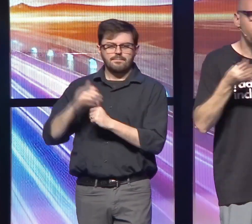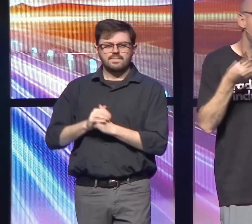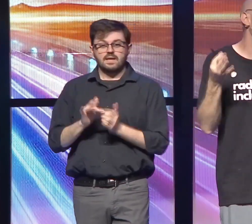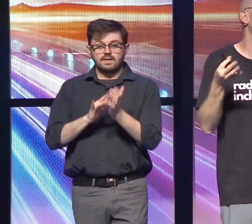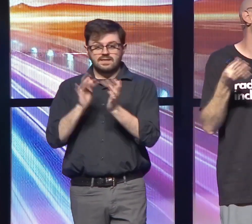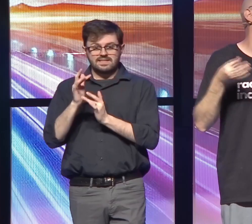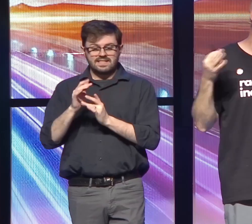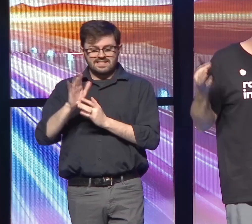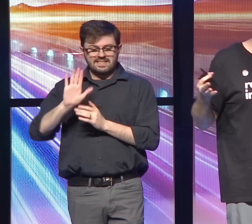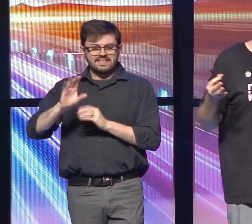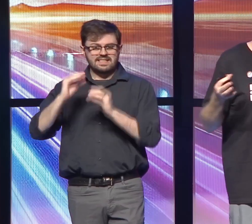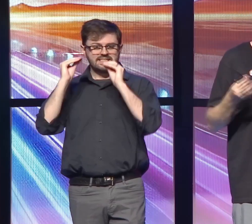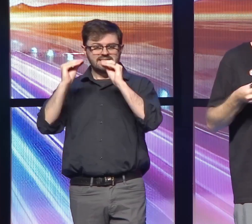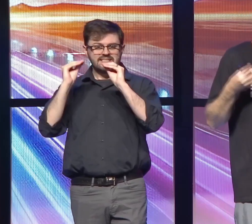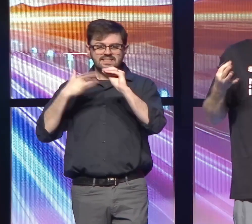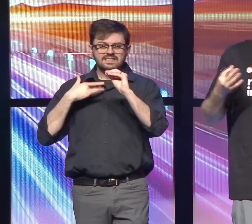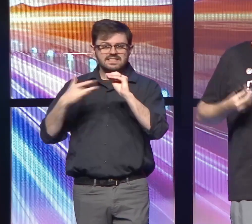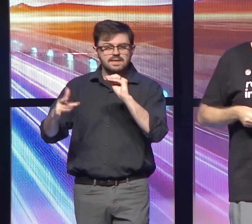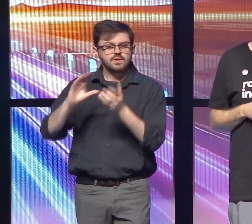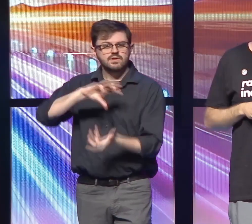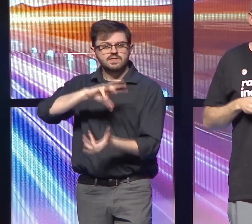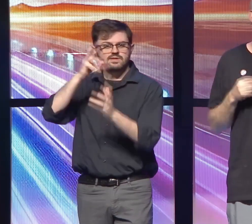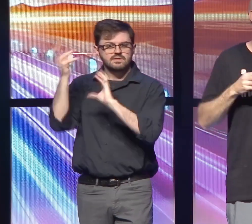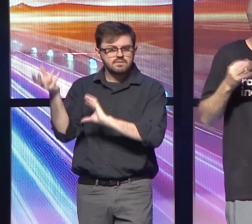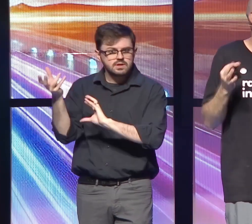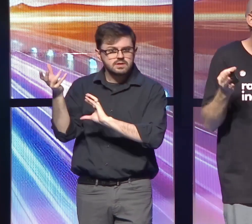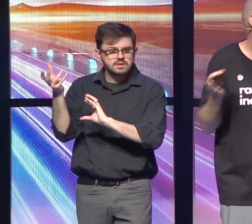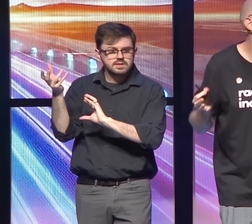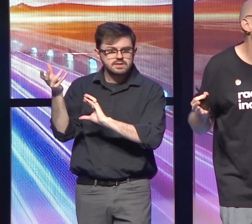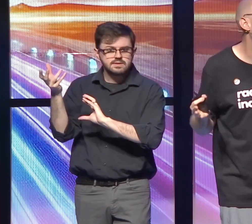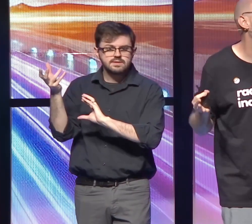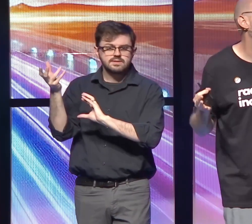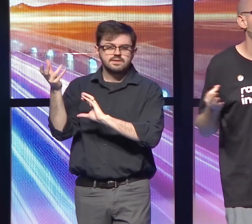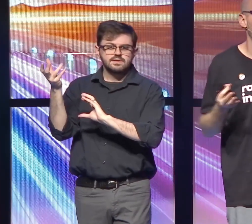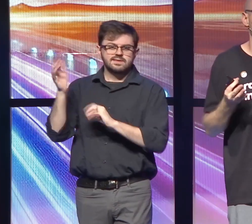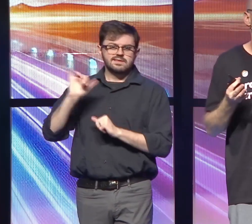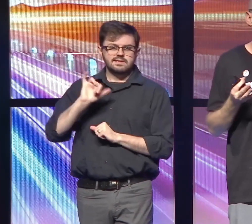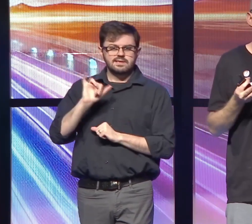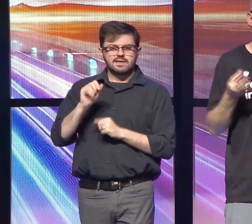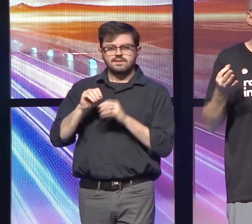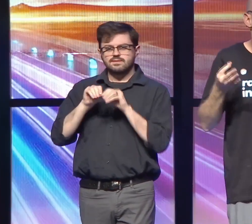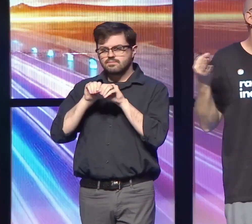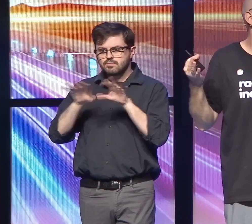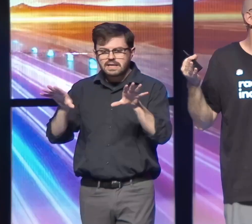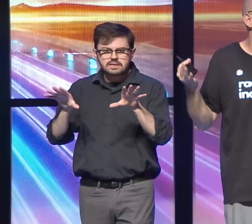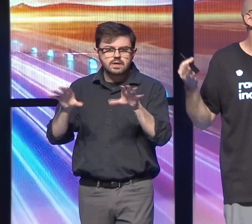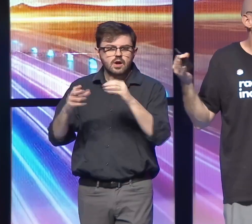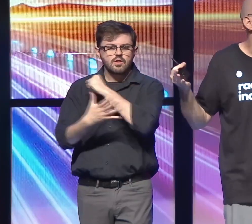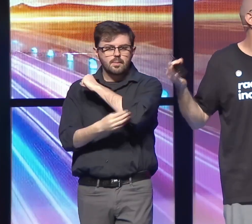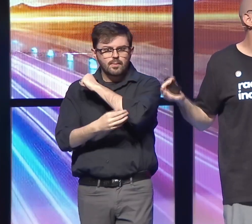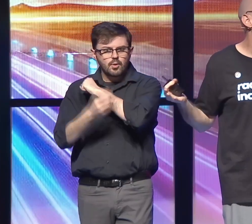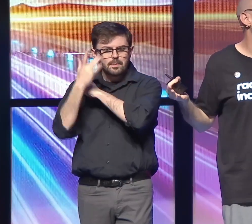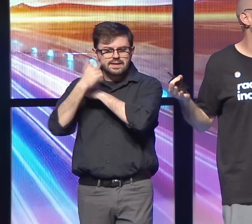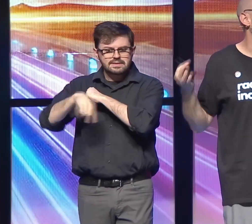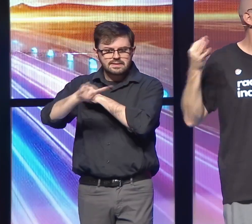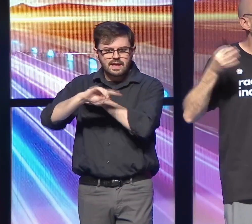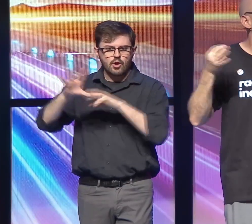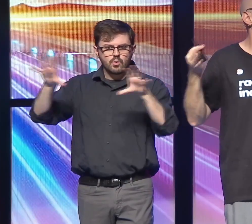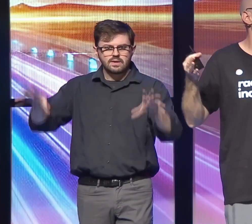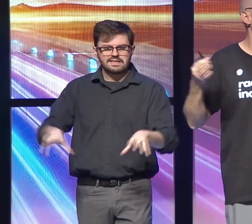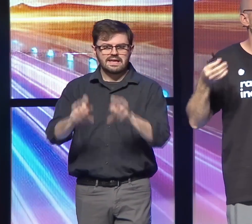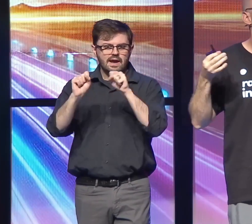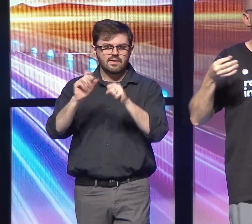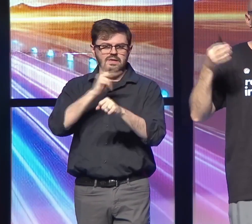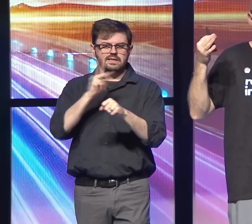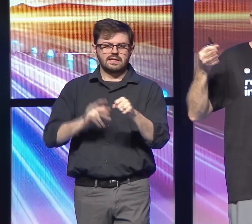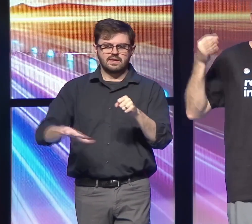Things that we would say are definitely subversive, you might still say is like when Jesus says, blessed are the poor, for they will inherit the kingdom of heaven. Like, blessed are